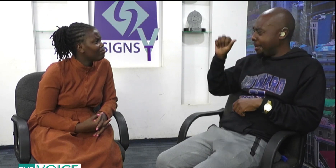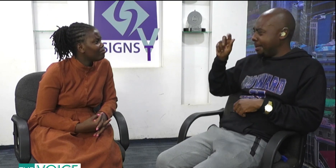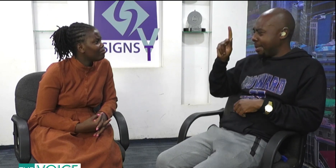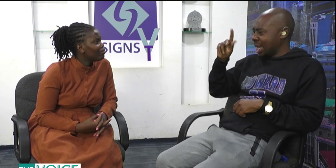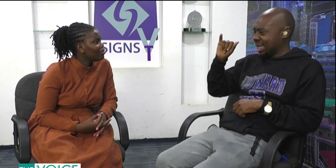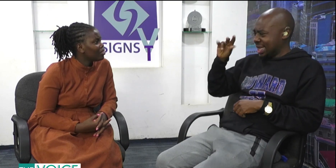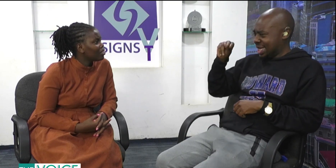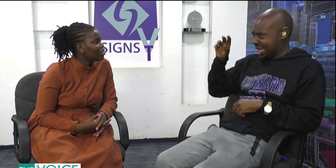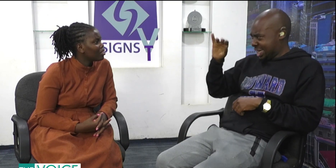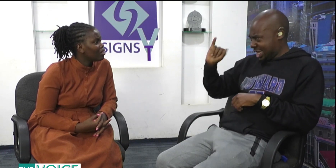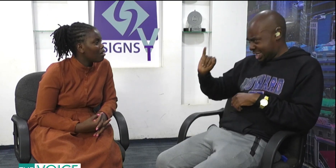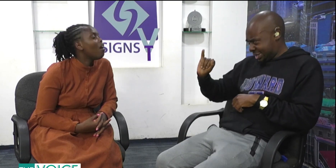for me.